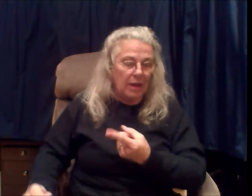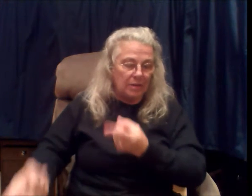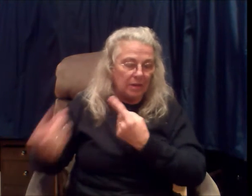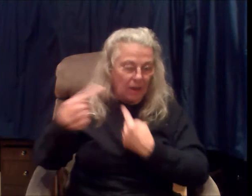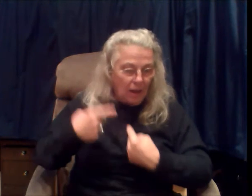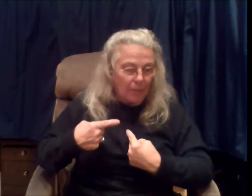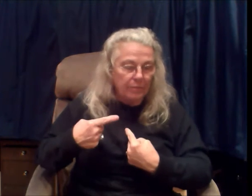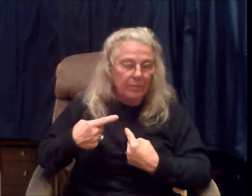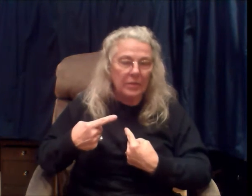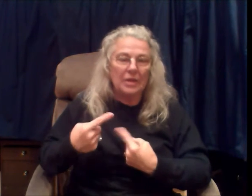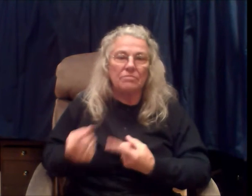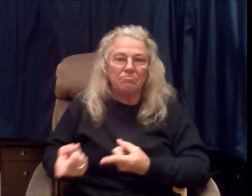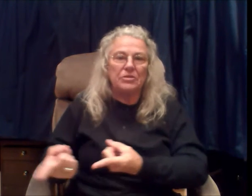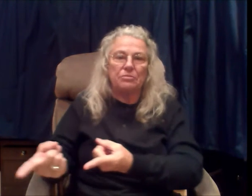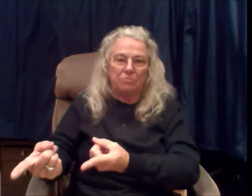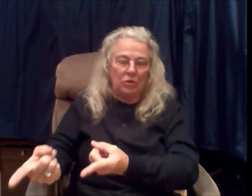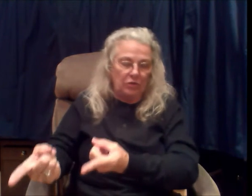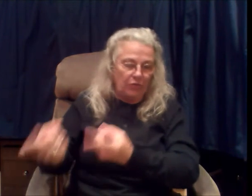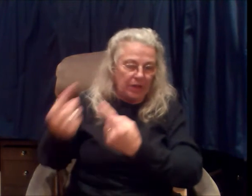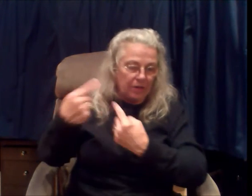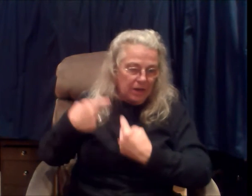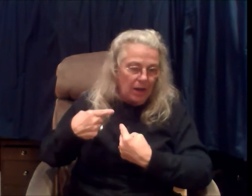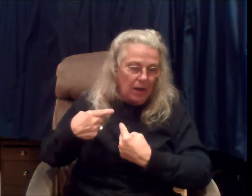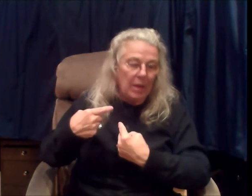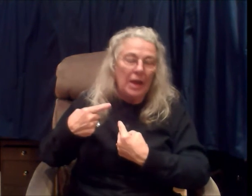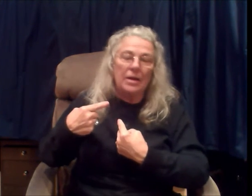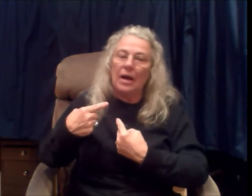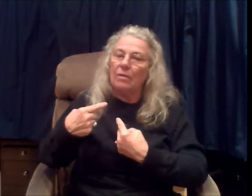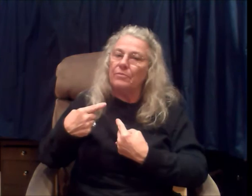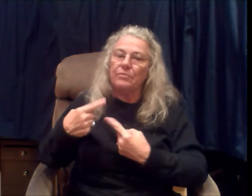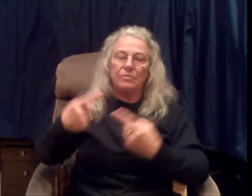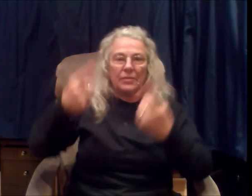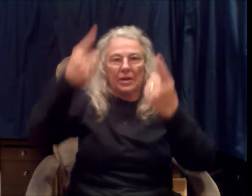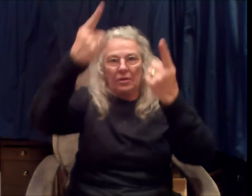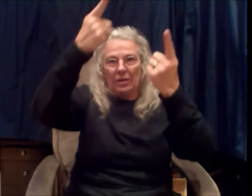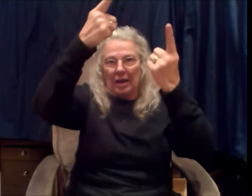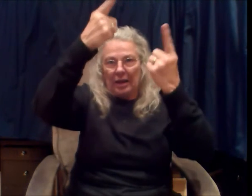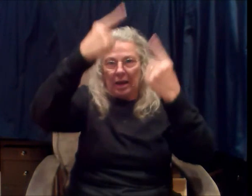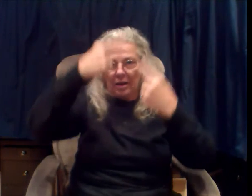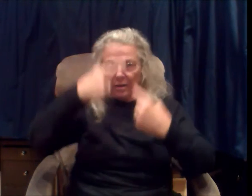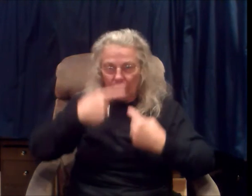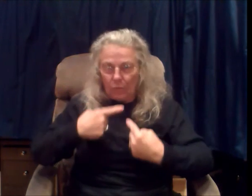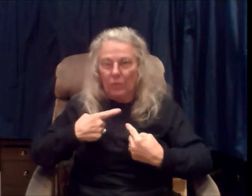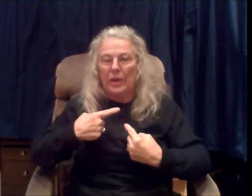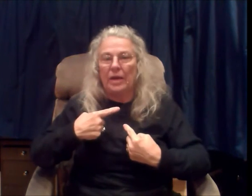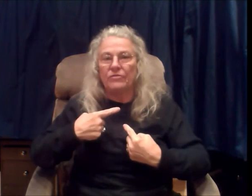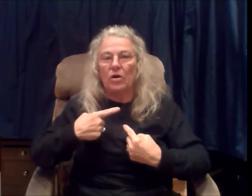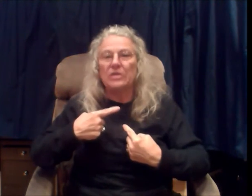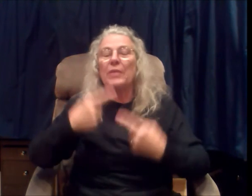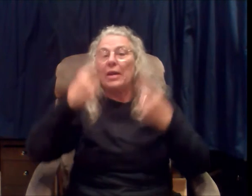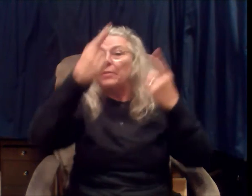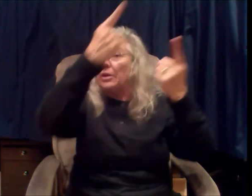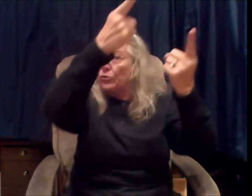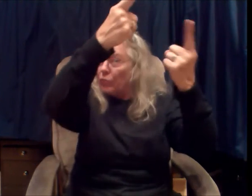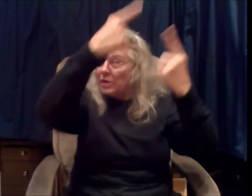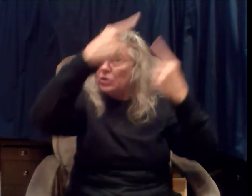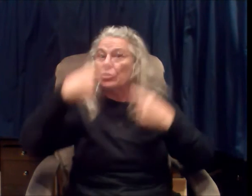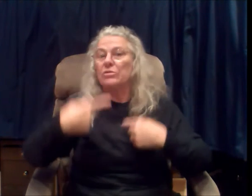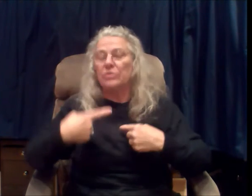And come, just it's over there, come. Now, again, we have talked about it being directional, so